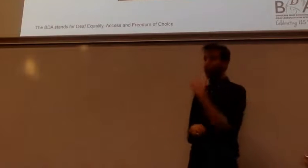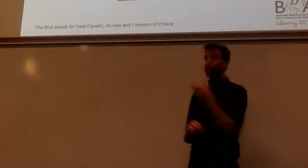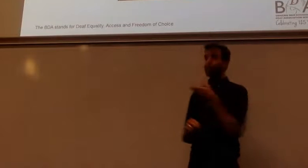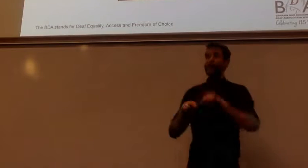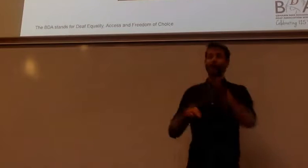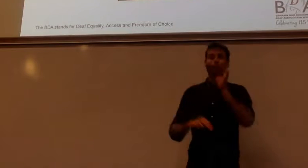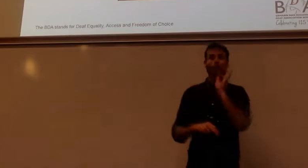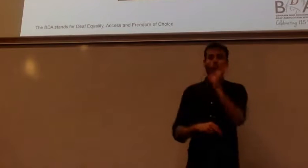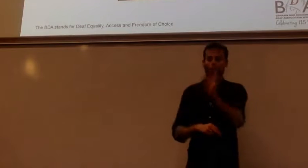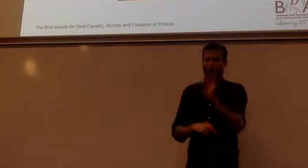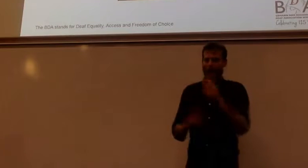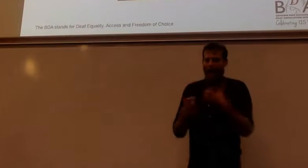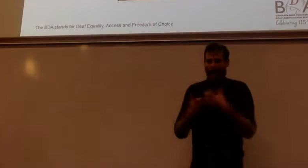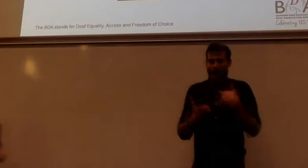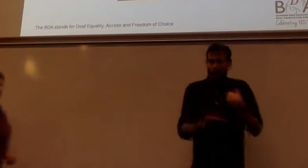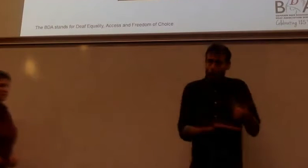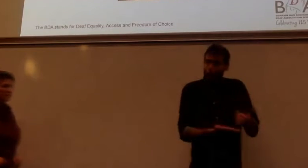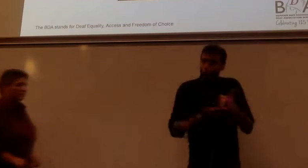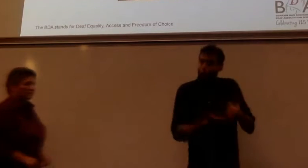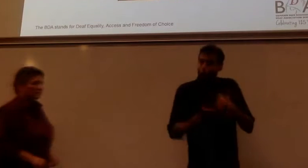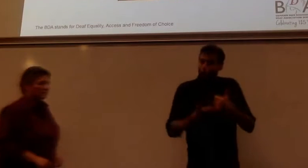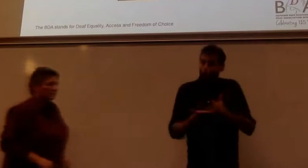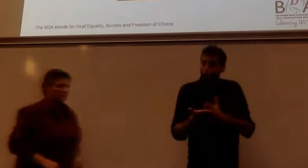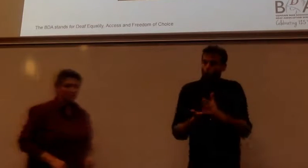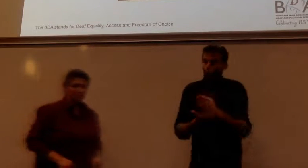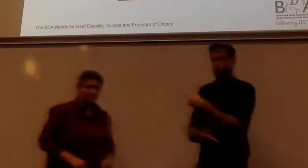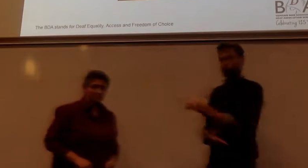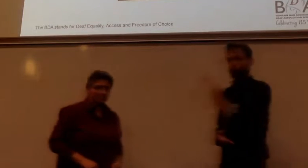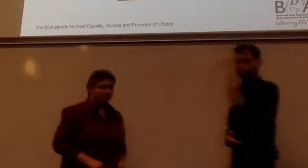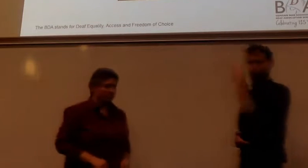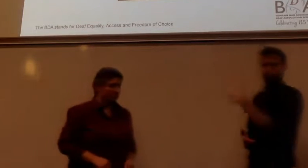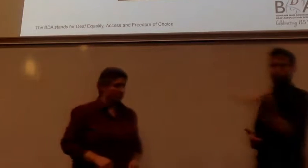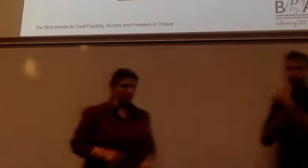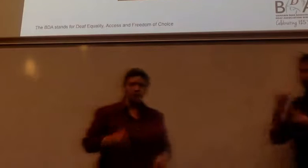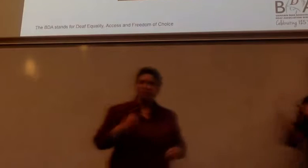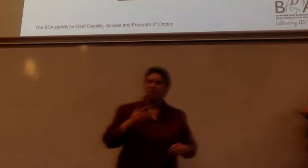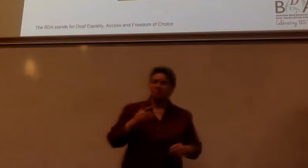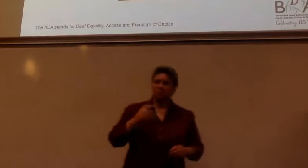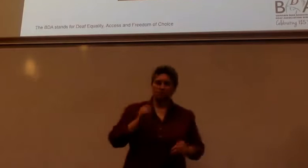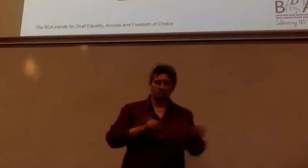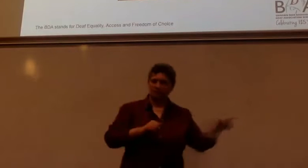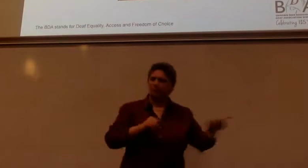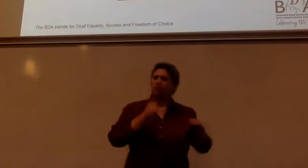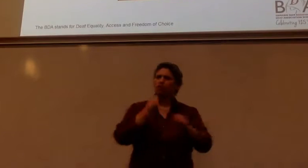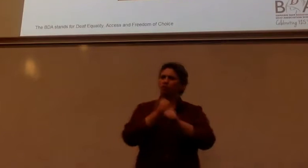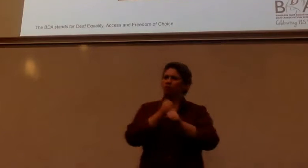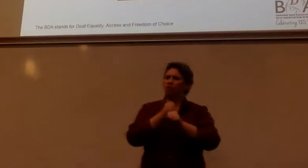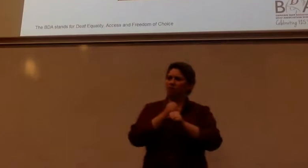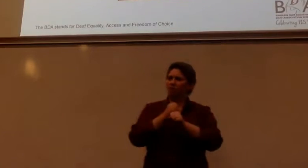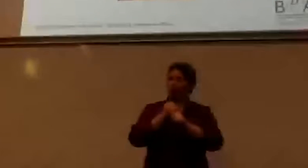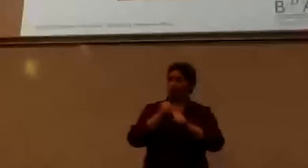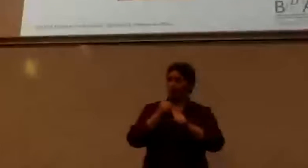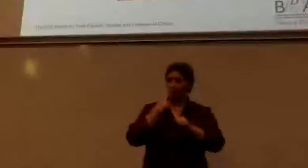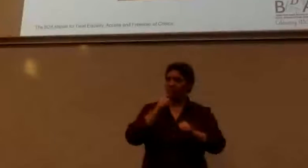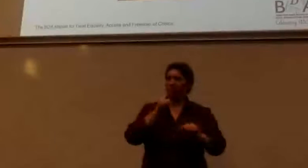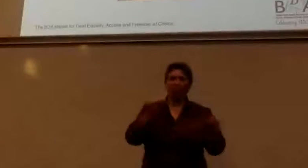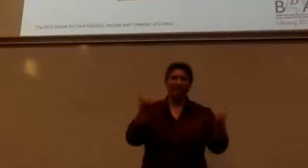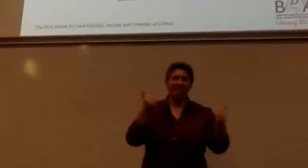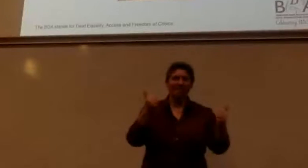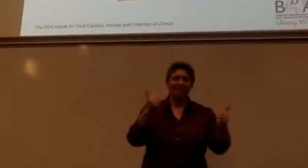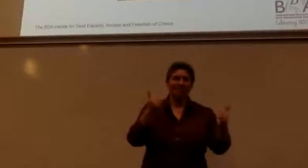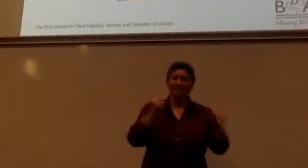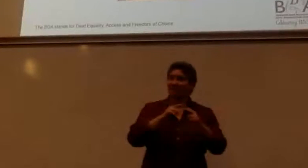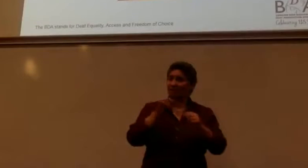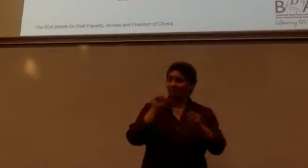that. Yes,